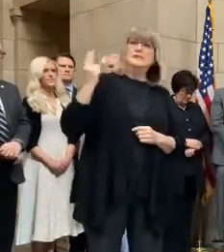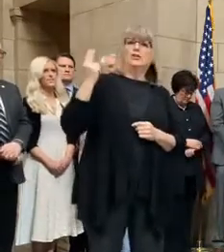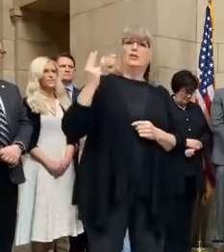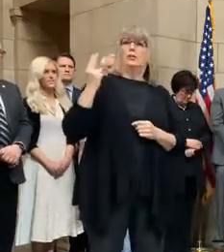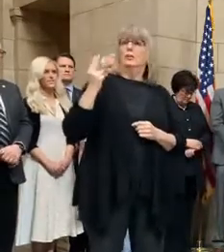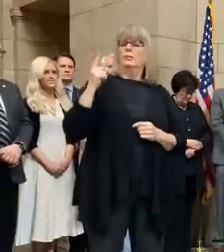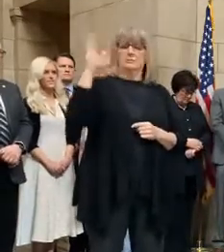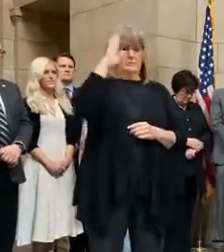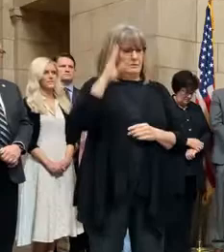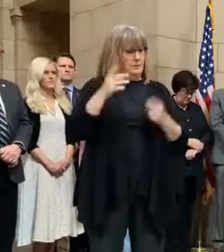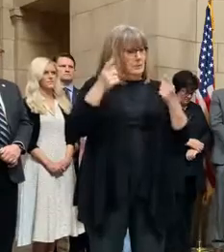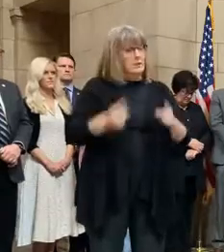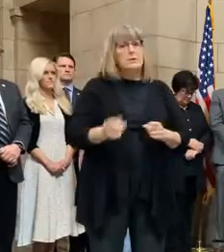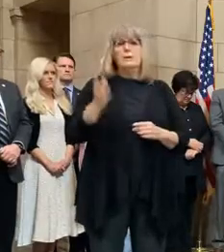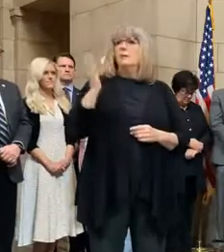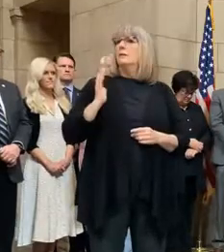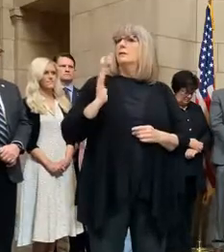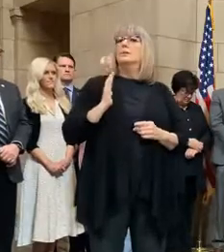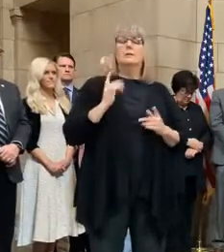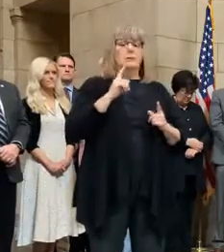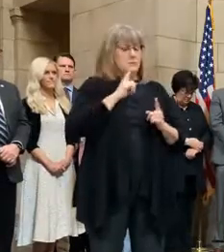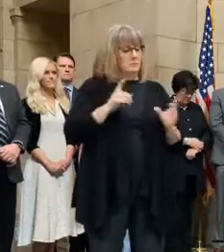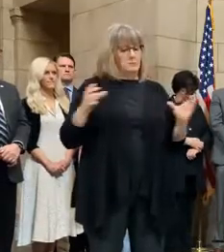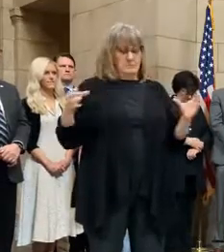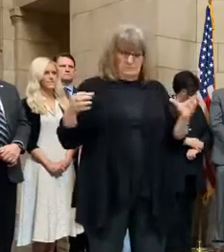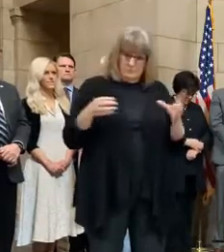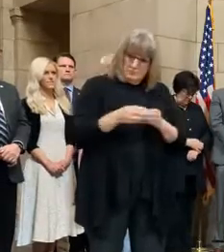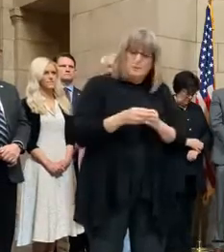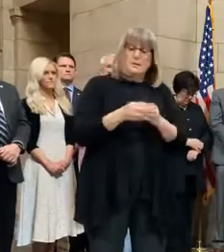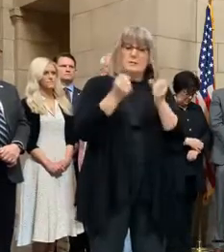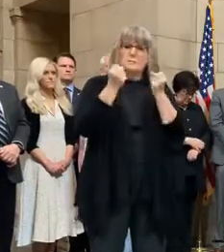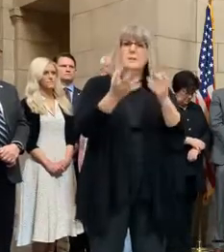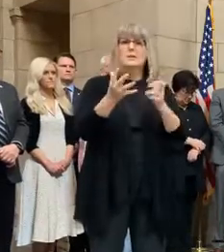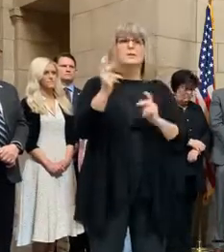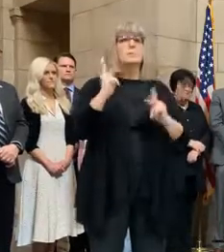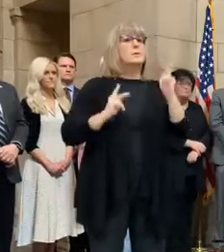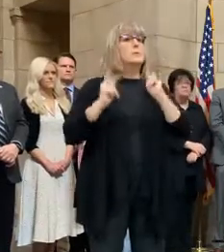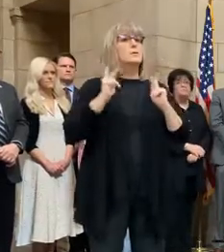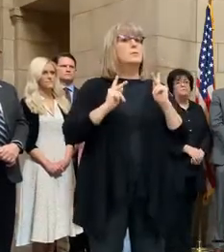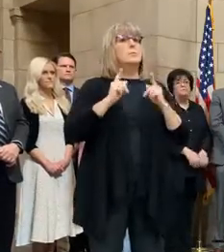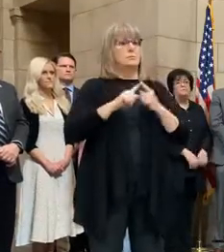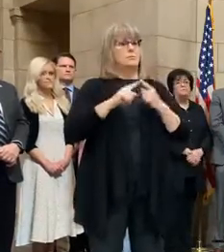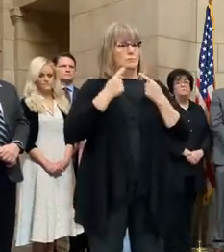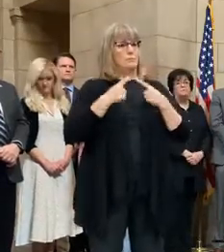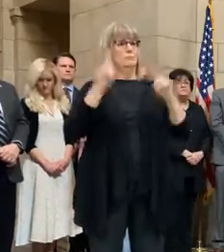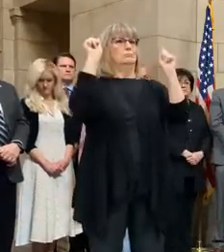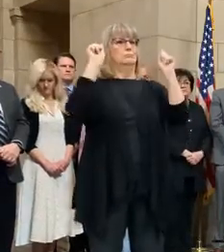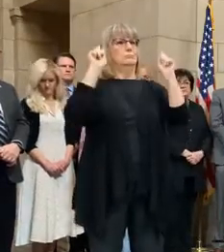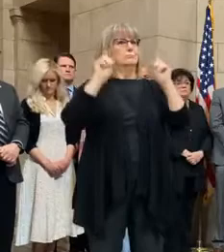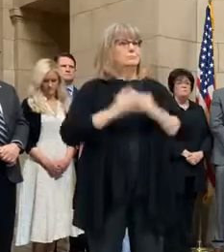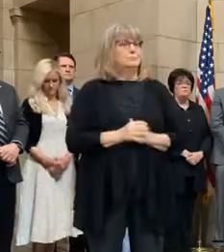and unprecedented effort on the behalf of so many people to get this done